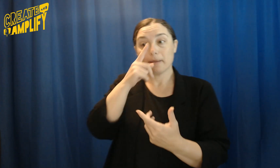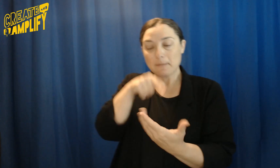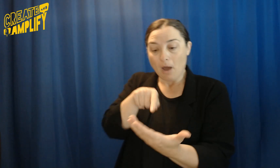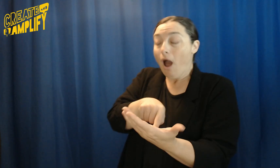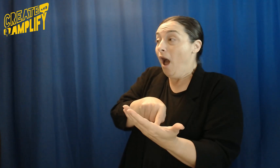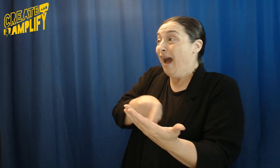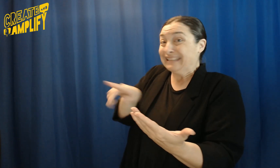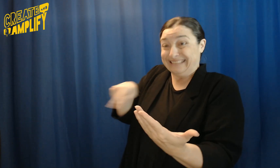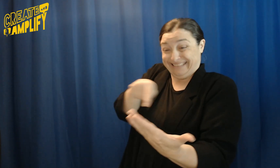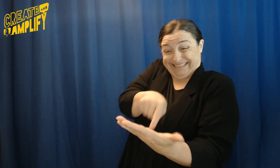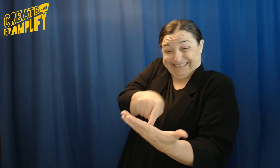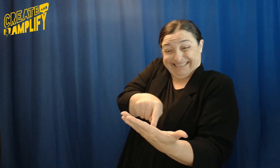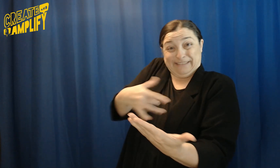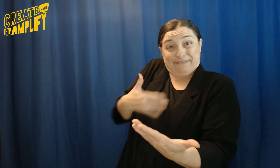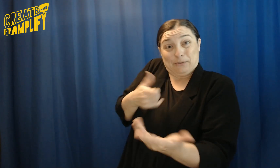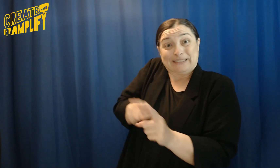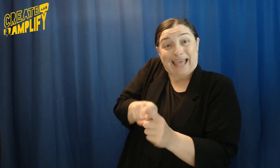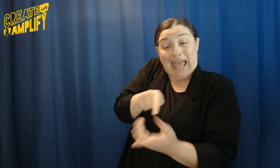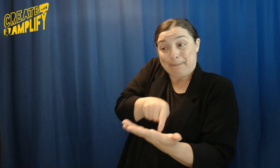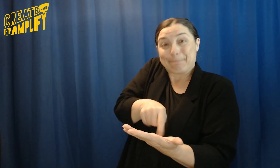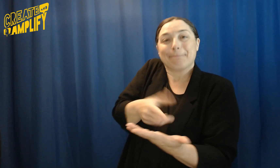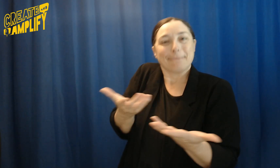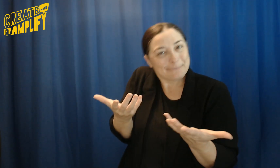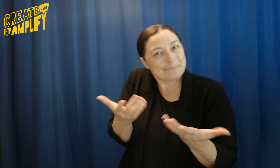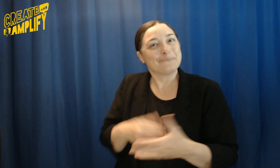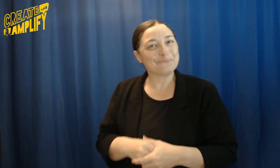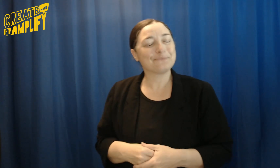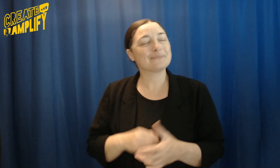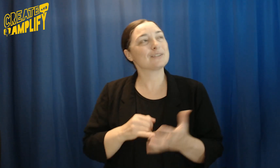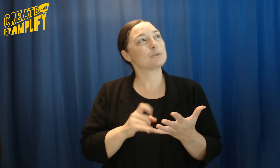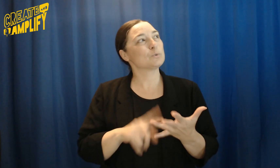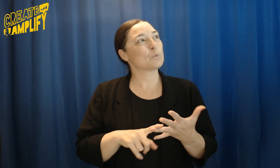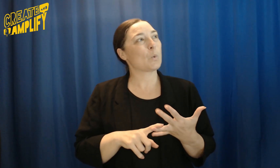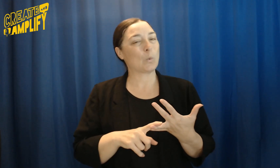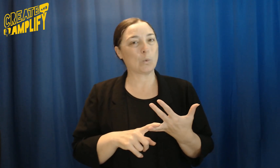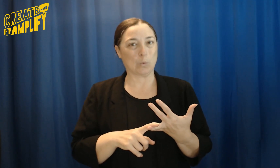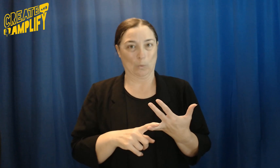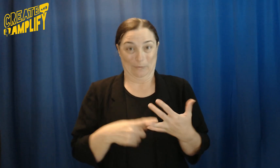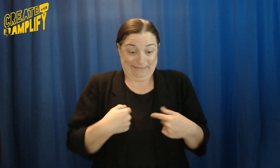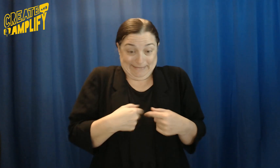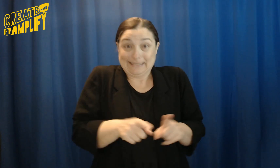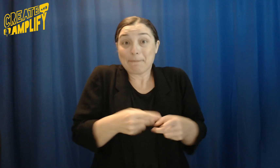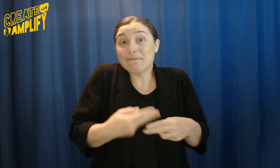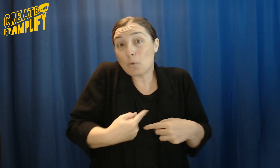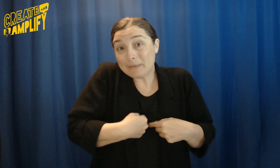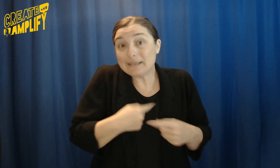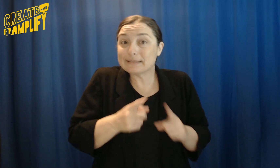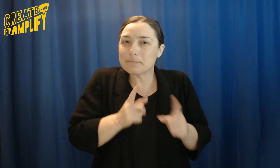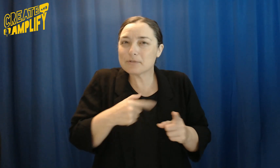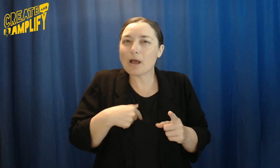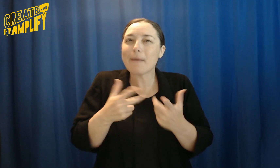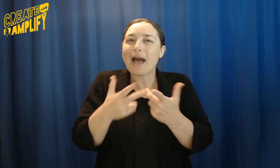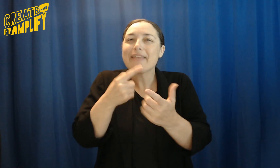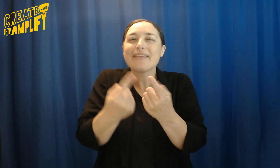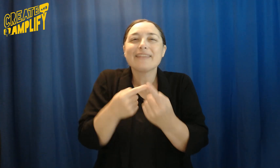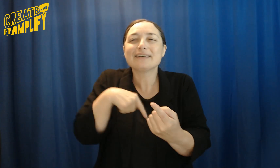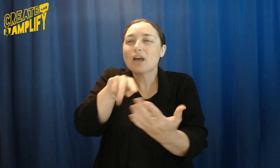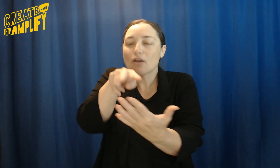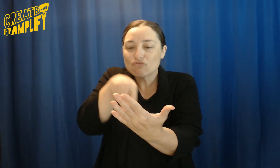too. And I always send authors a message, I'm so glad you wrote that because I never understood, and now I do. So yeah, it's all